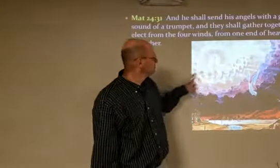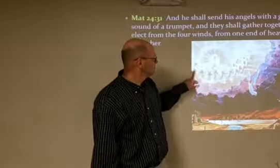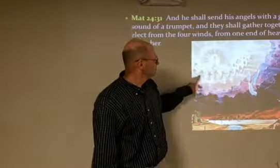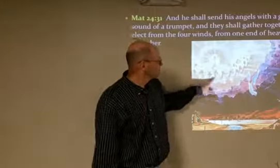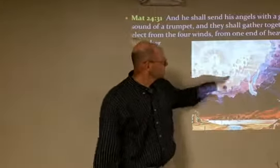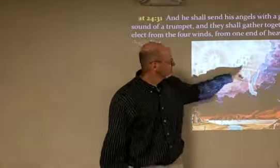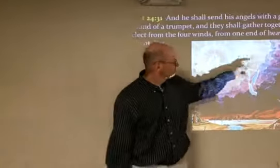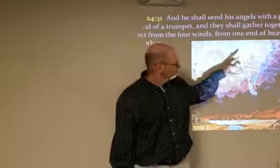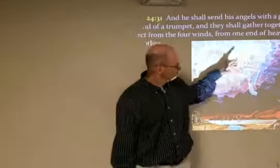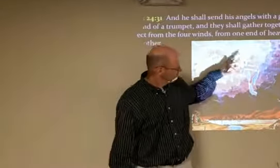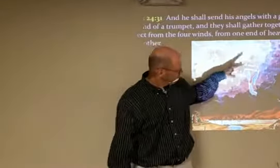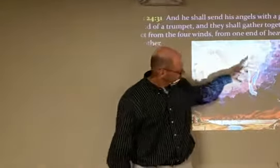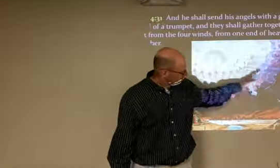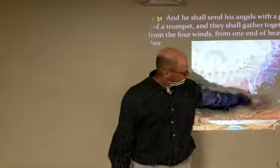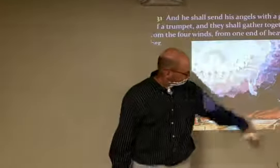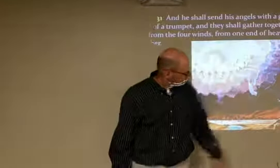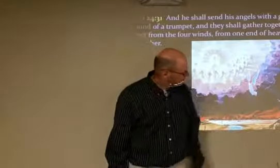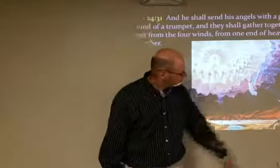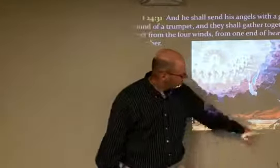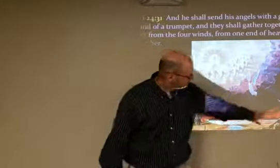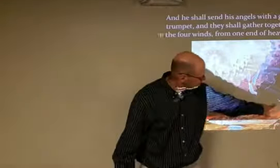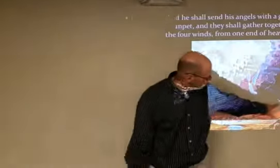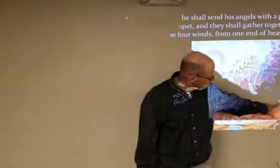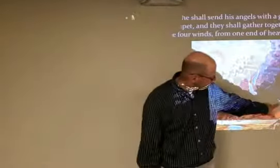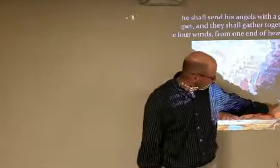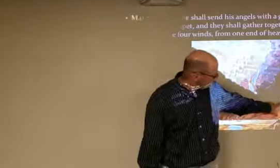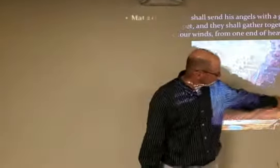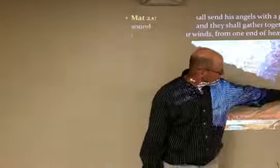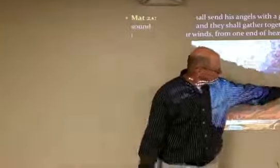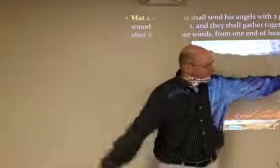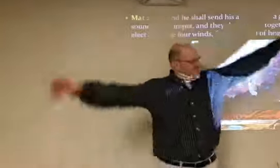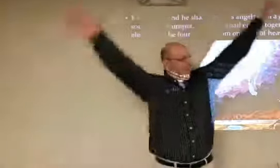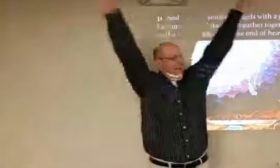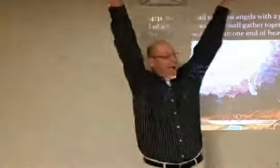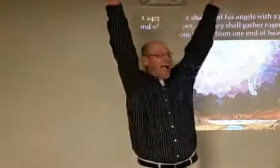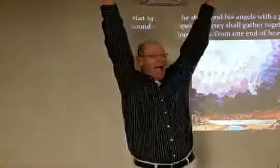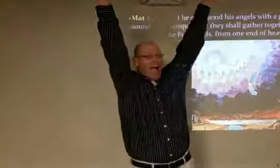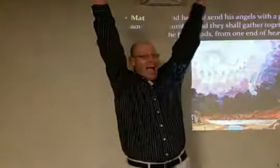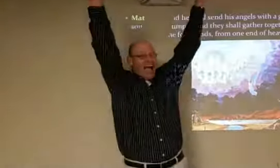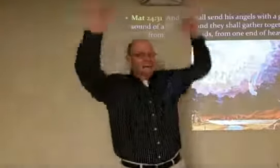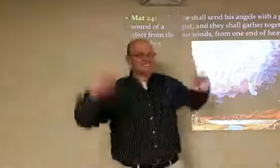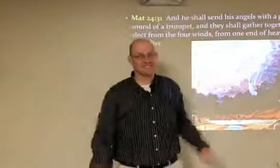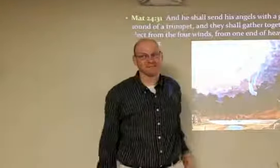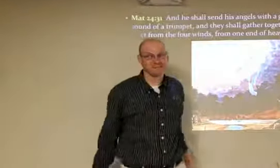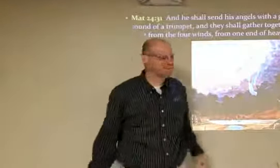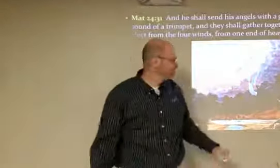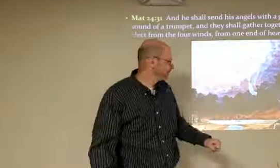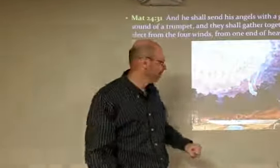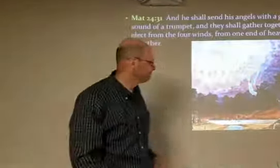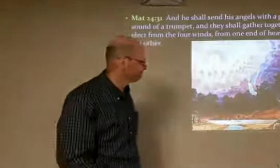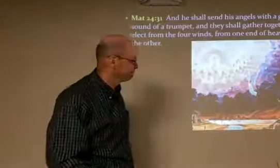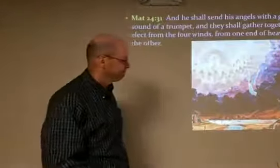Here we are, another visual. Angels coming for the elect. They're ready.